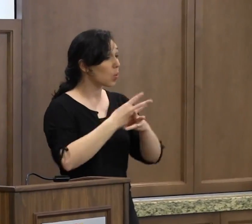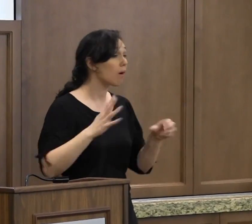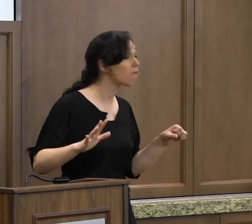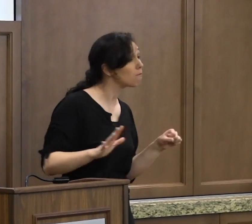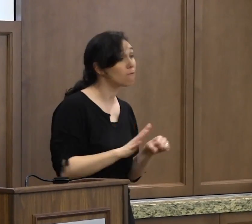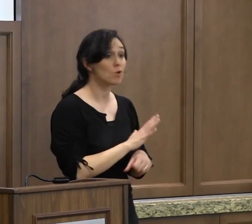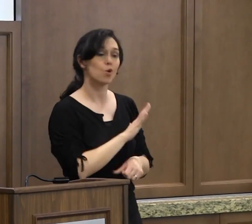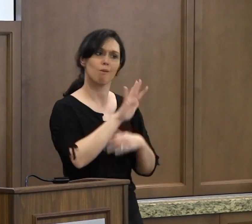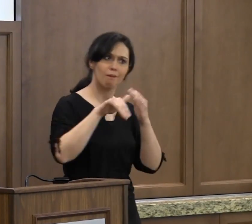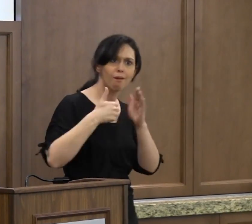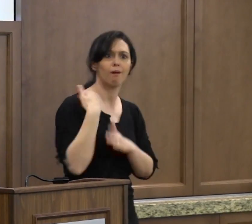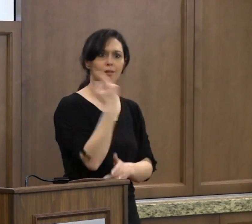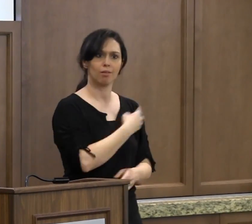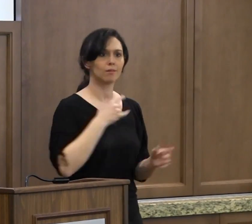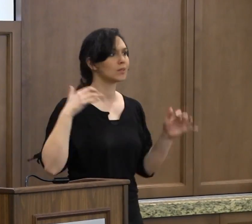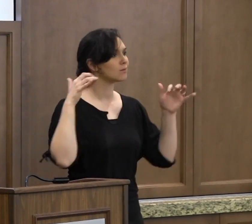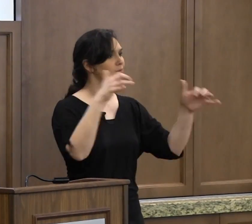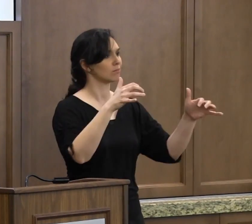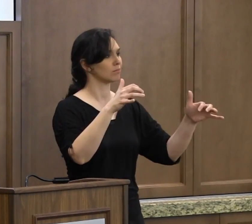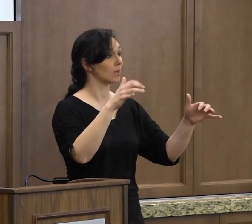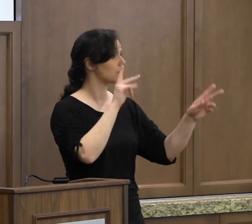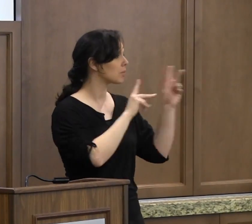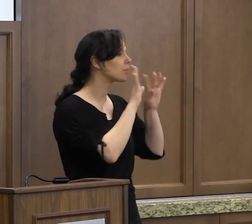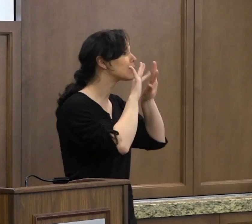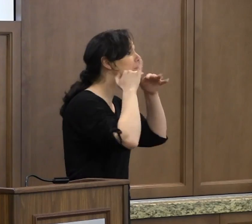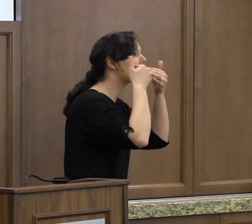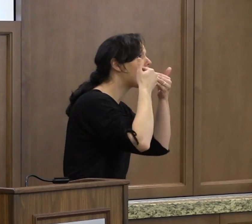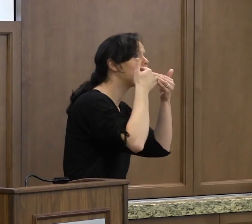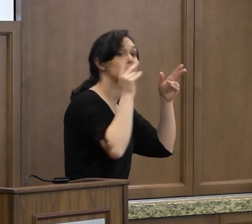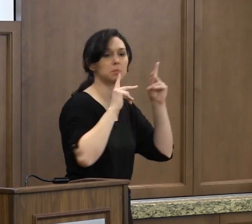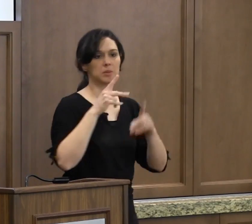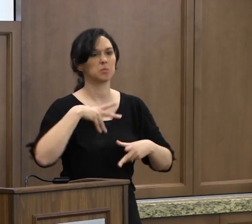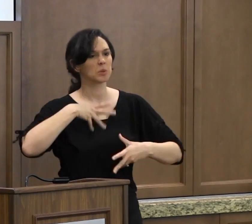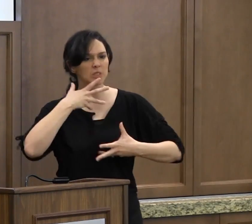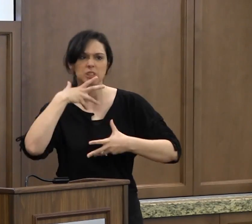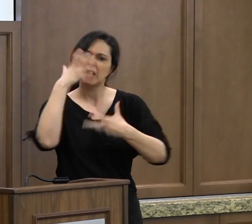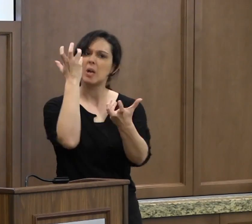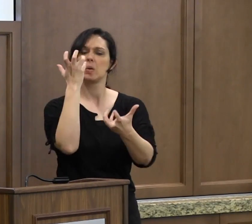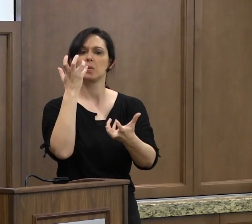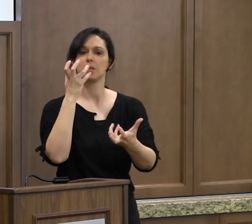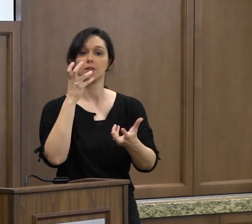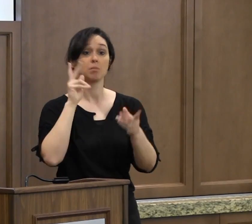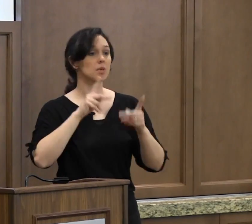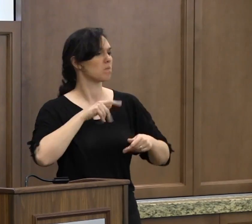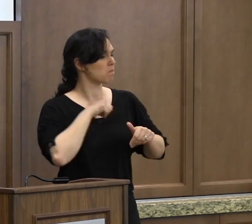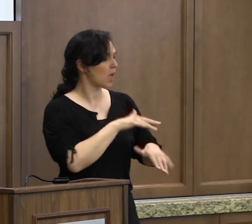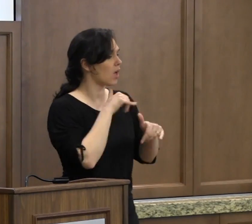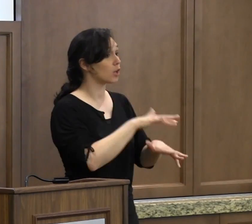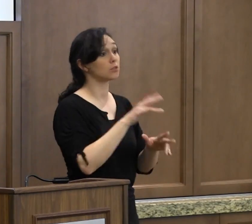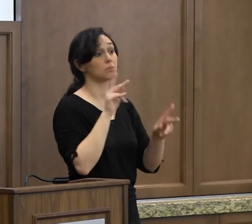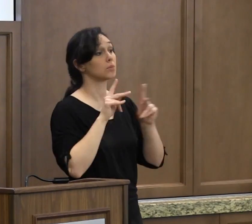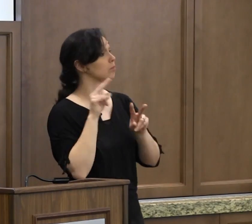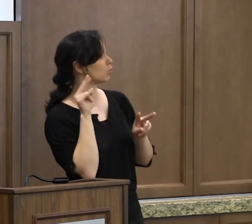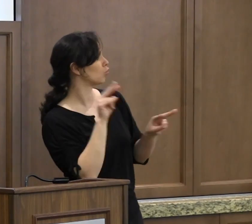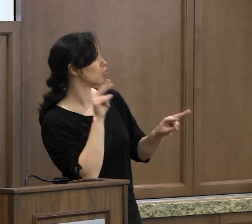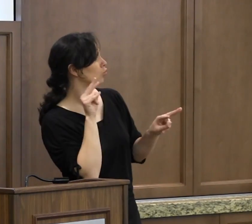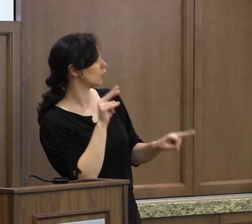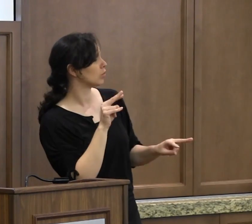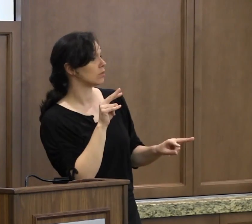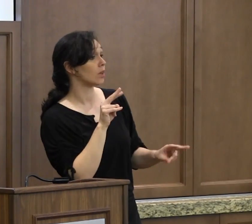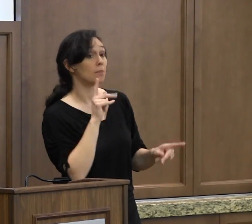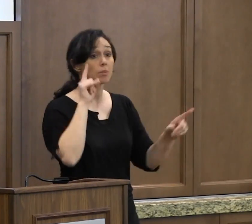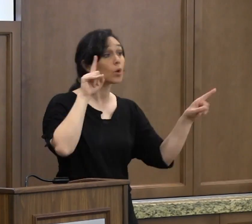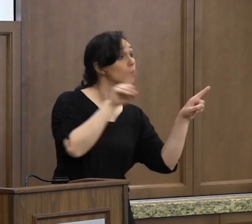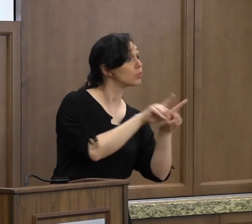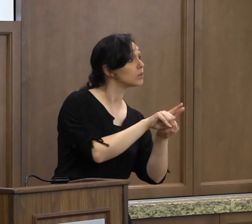full of all of us. From those who smile to those who shout, those who march to those who observe, those who